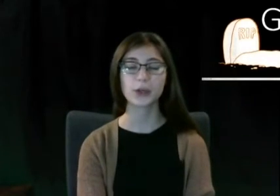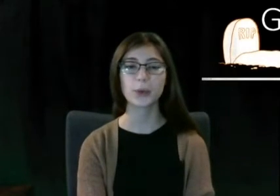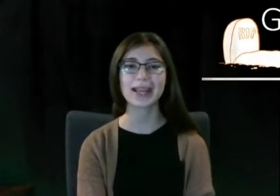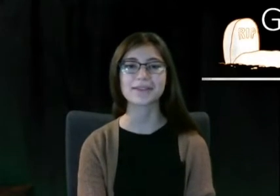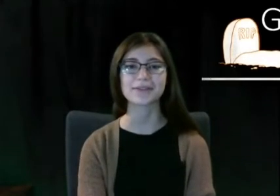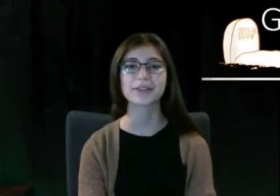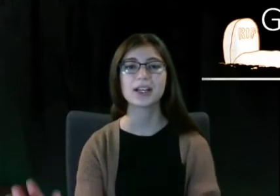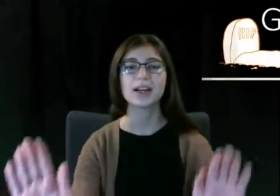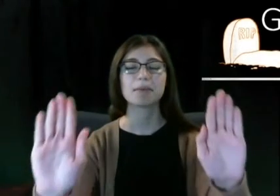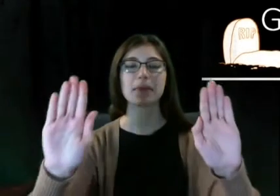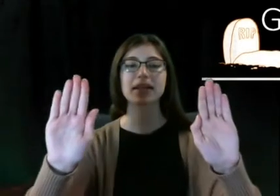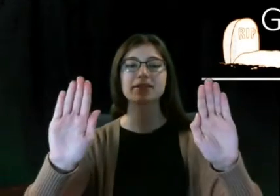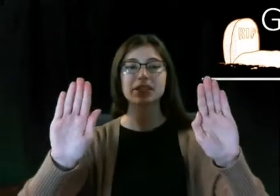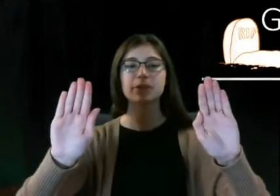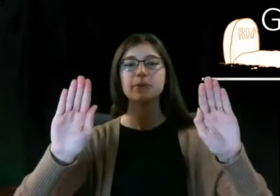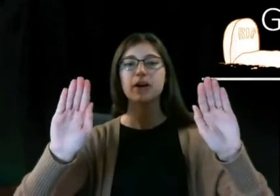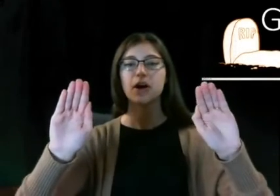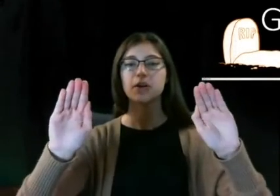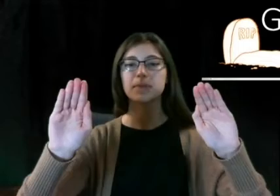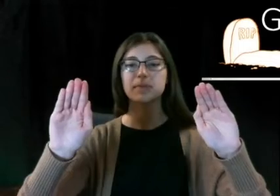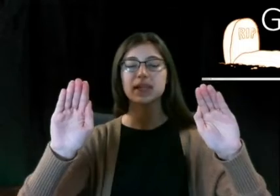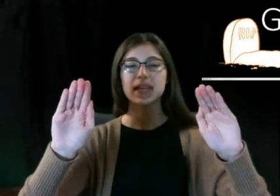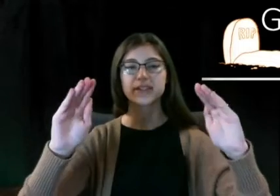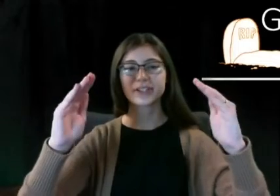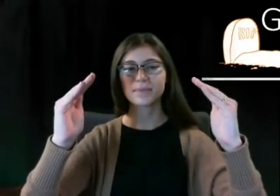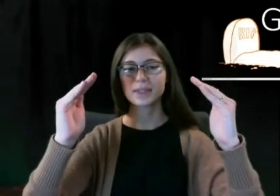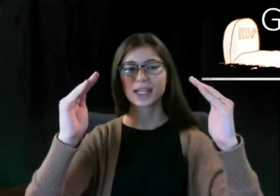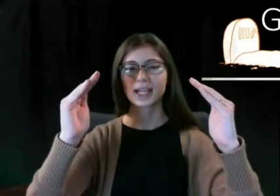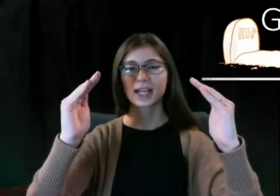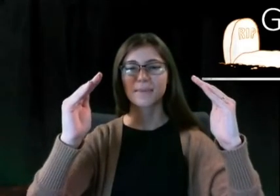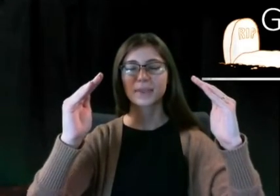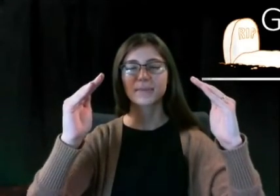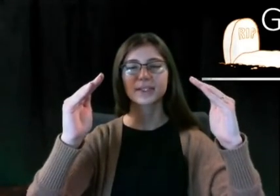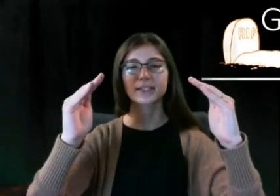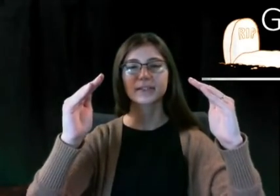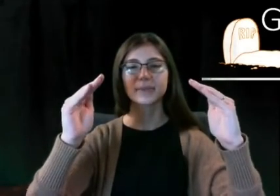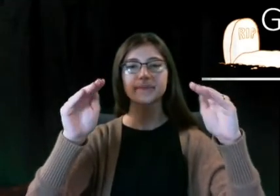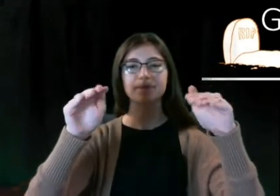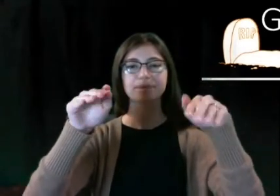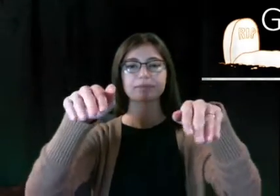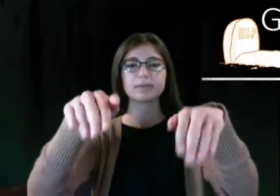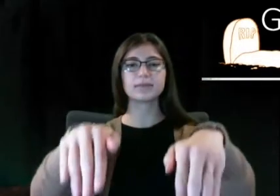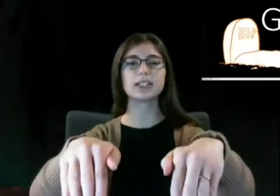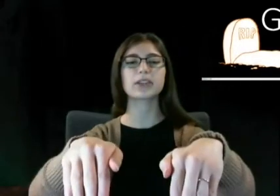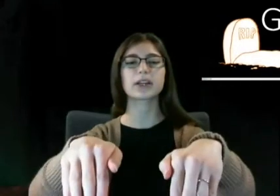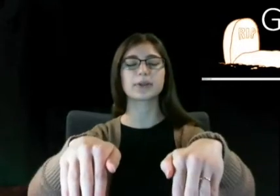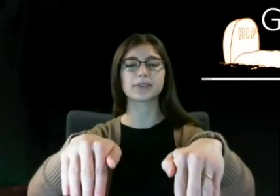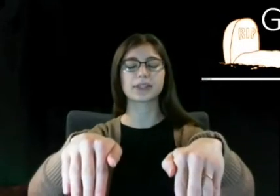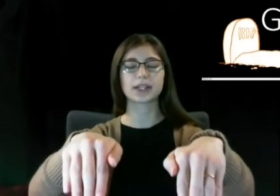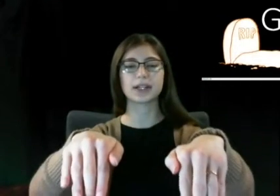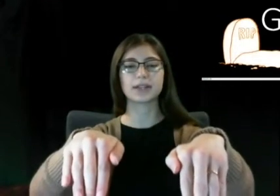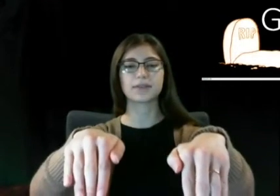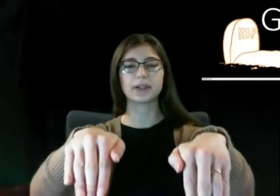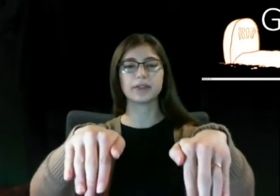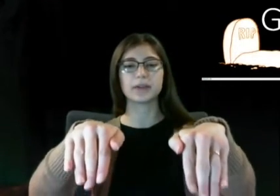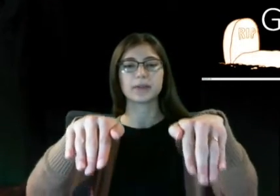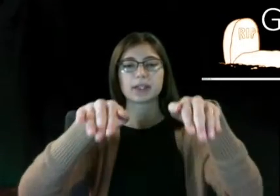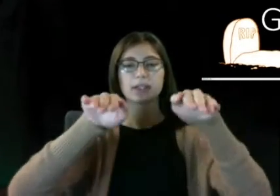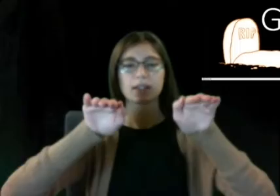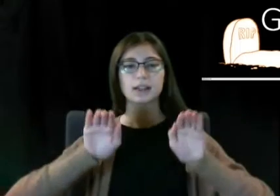Grave. Make 2 open B hand shapes and cup them a little bit. They're going to start in front of you